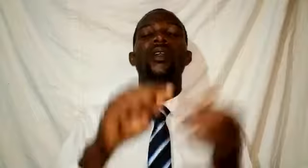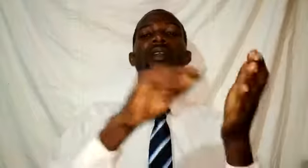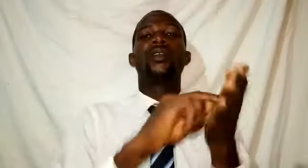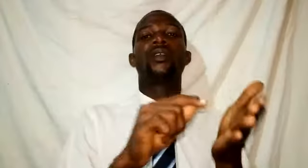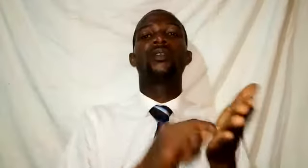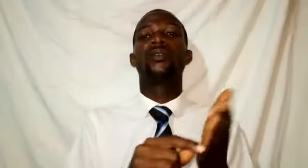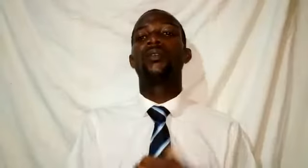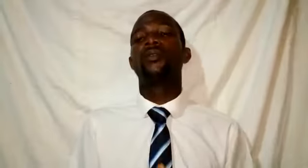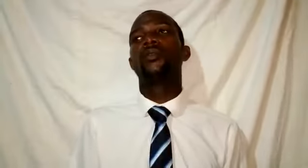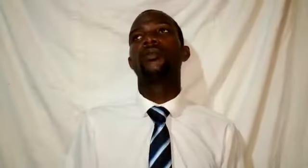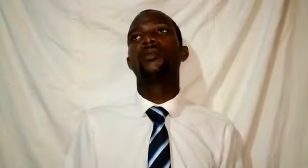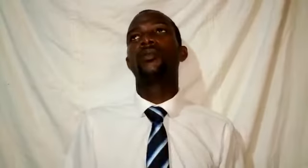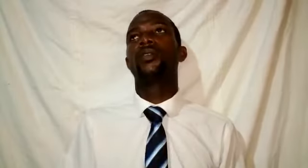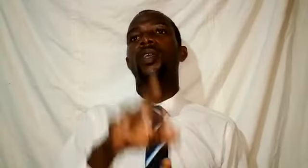equals